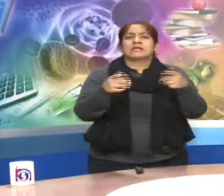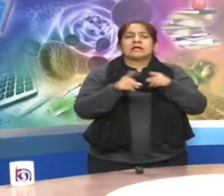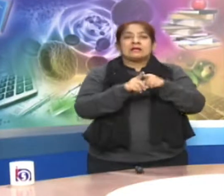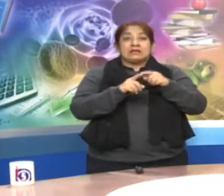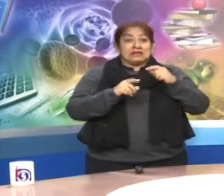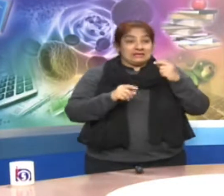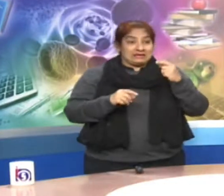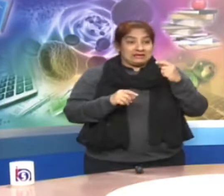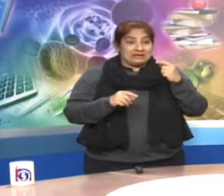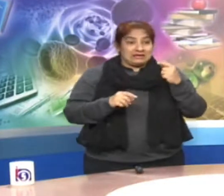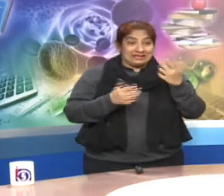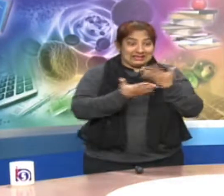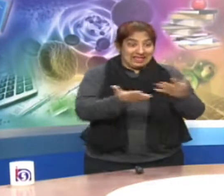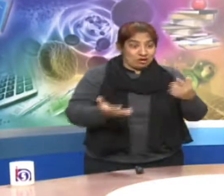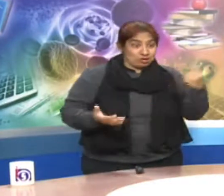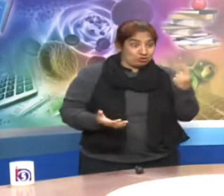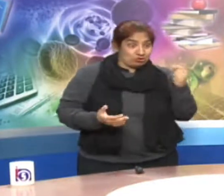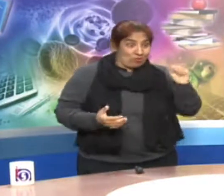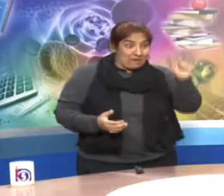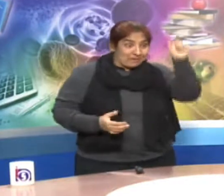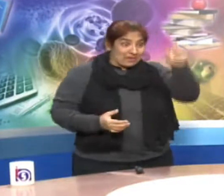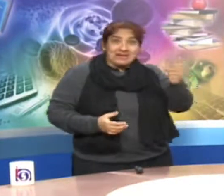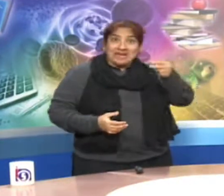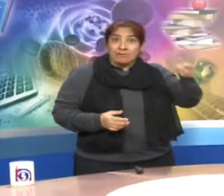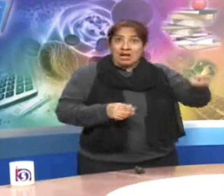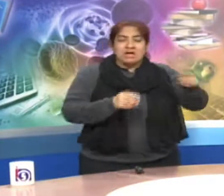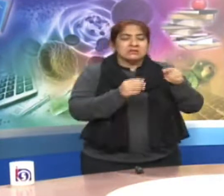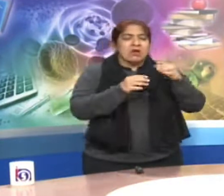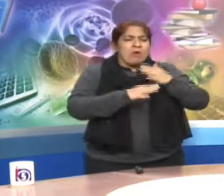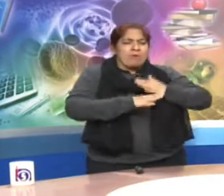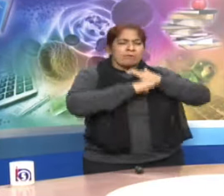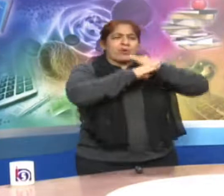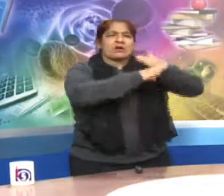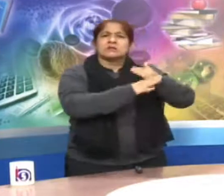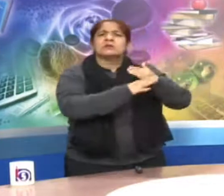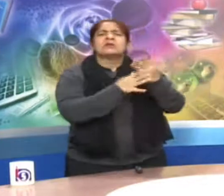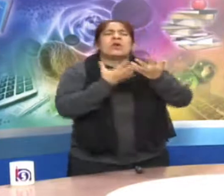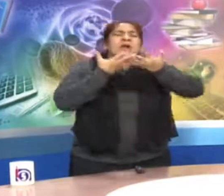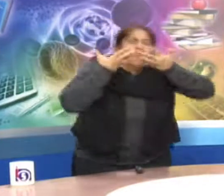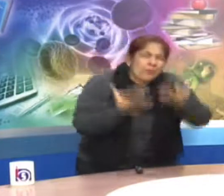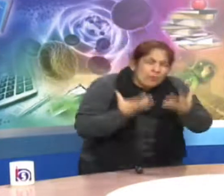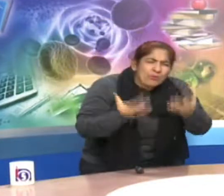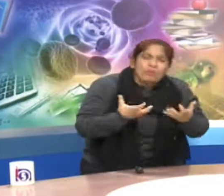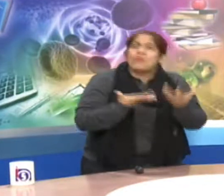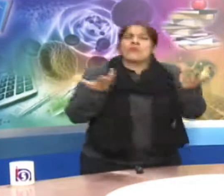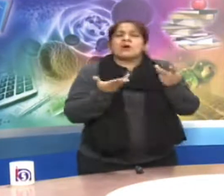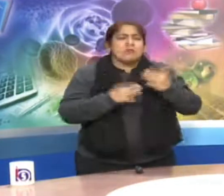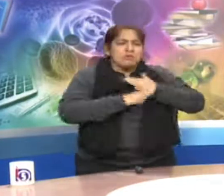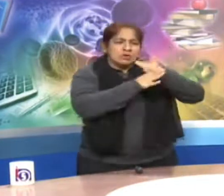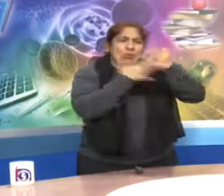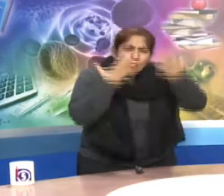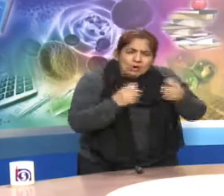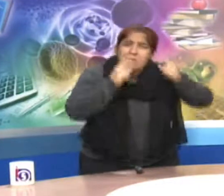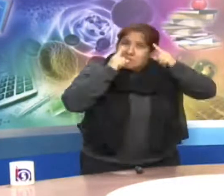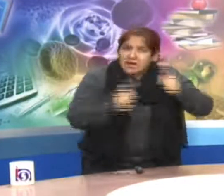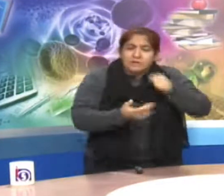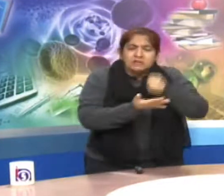The need for consumer protection. Why is there a need for